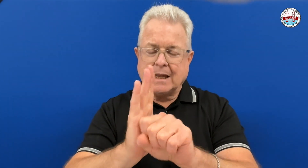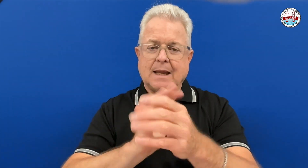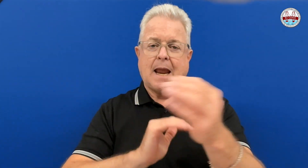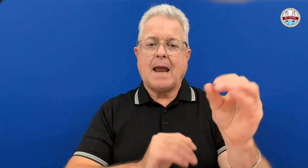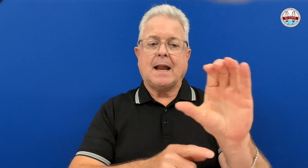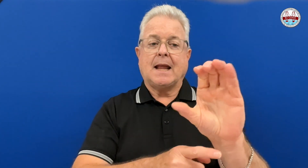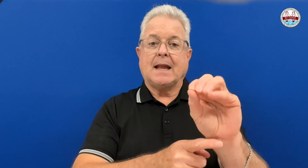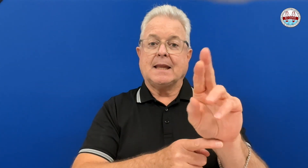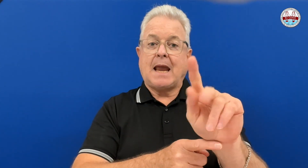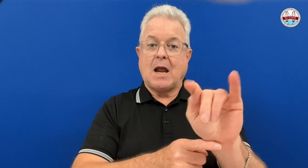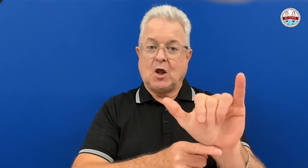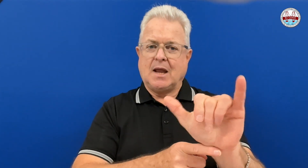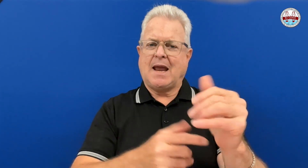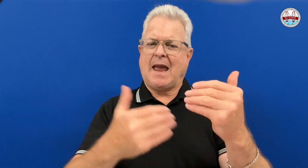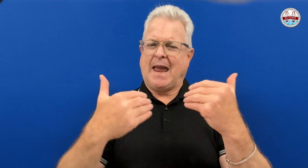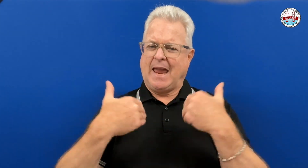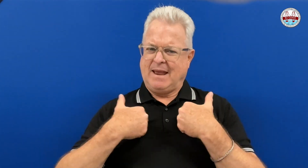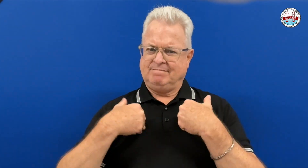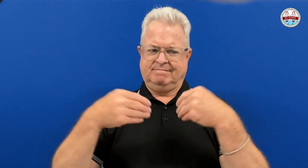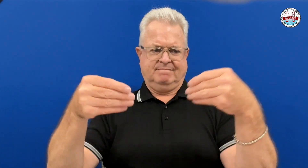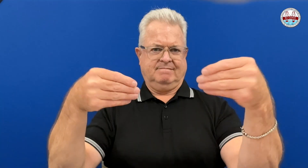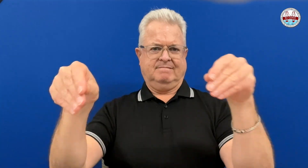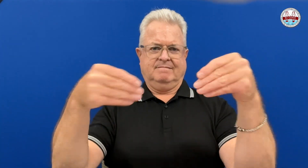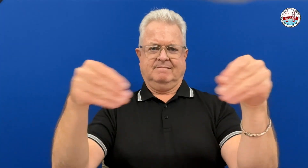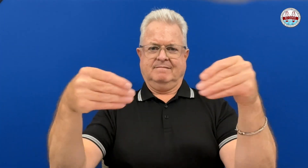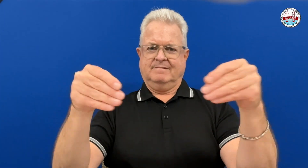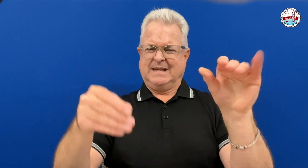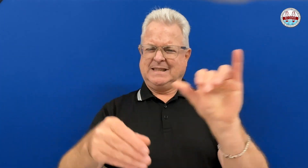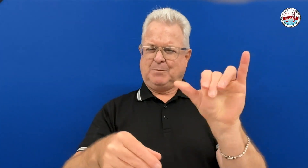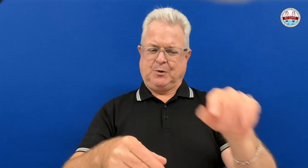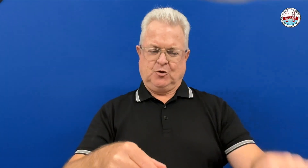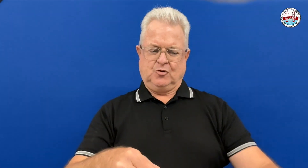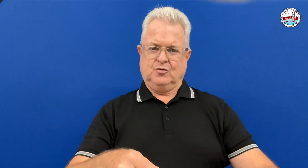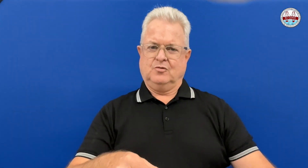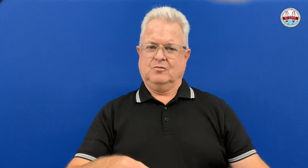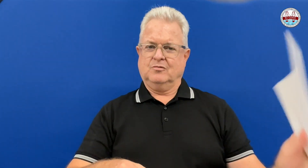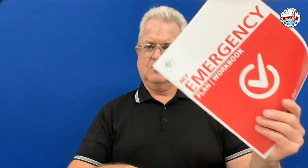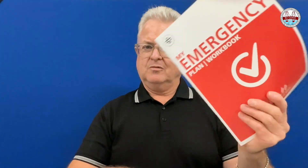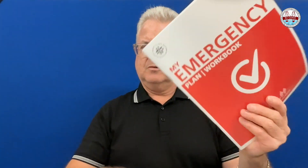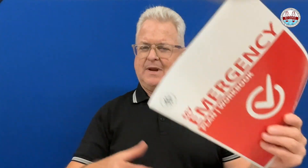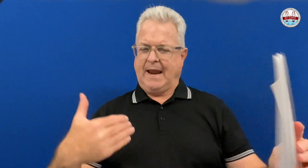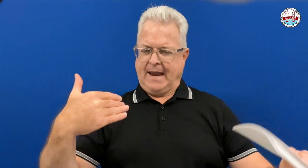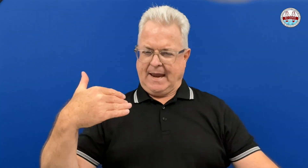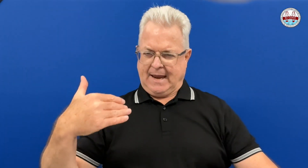So every state, every county has a book like this.